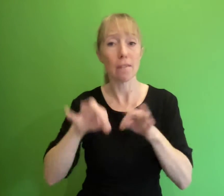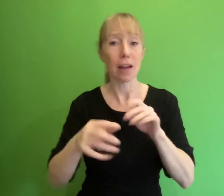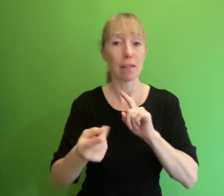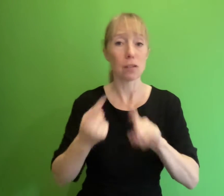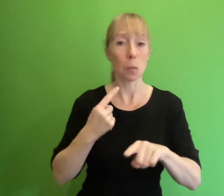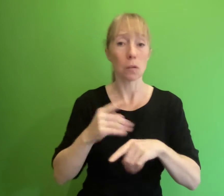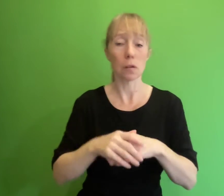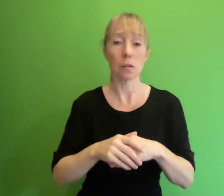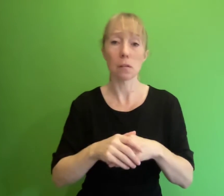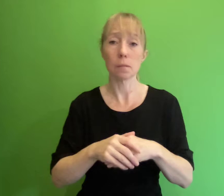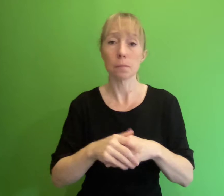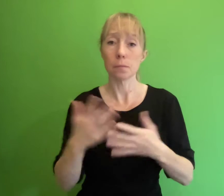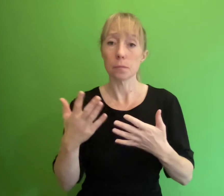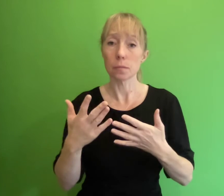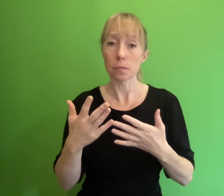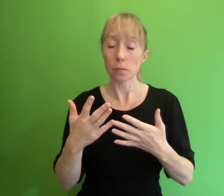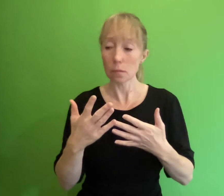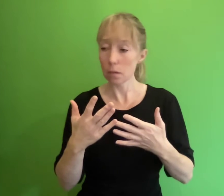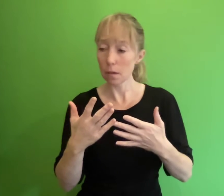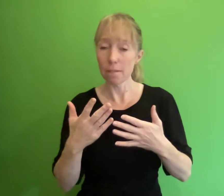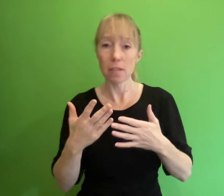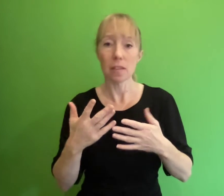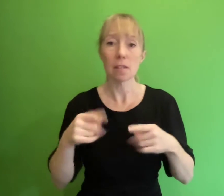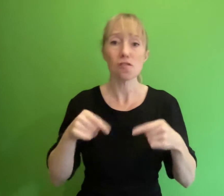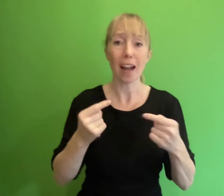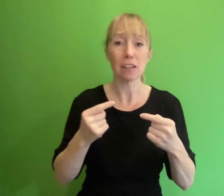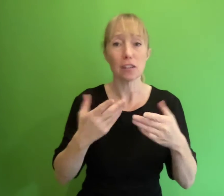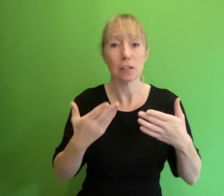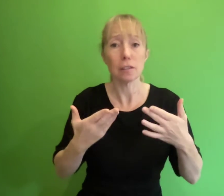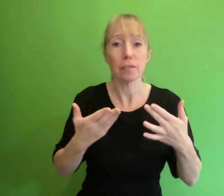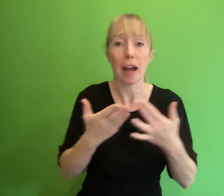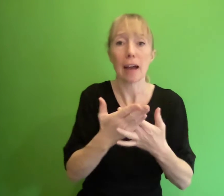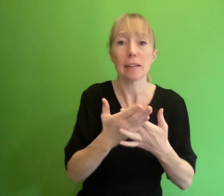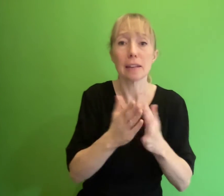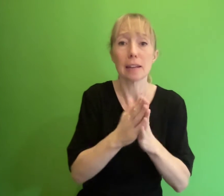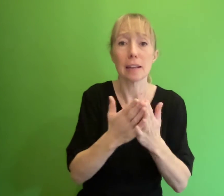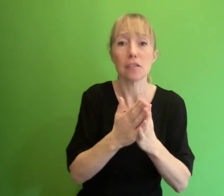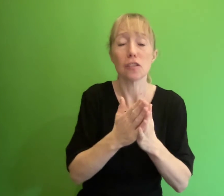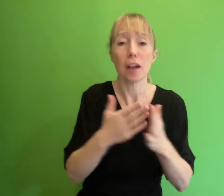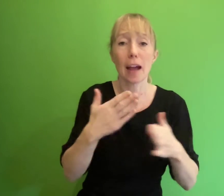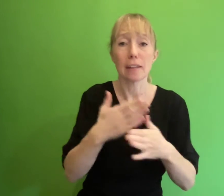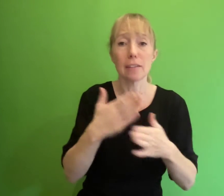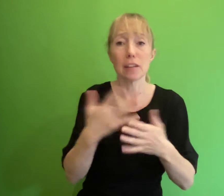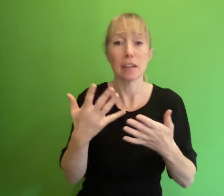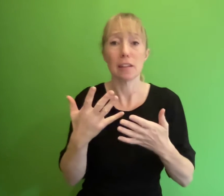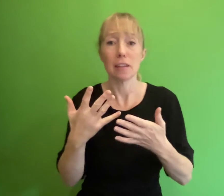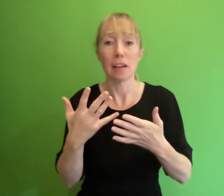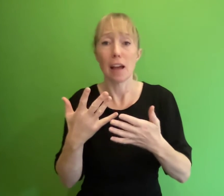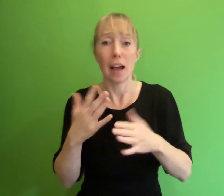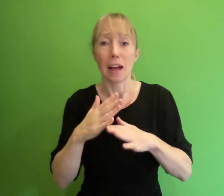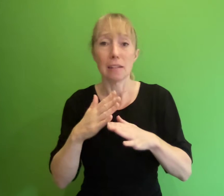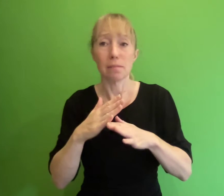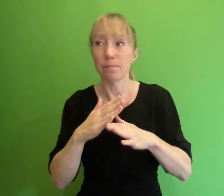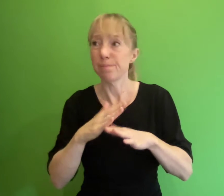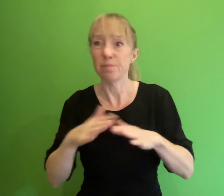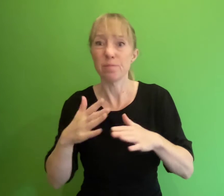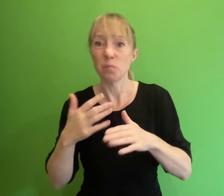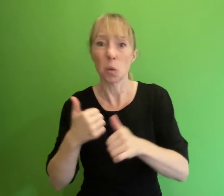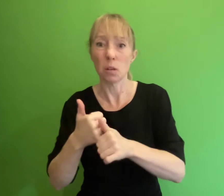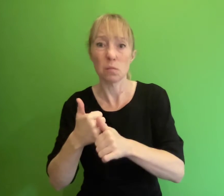Building on the challenges of accessing literature activities and aligned to a lack of availability of support for deaf and disabled writers to earn a living